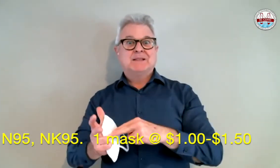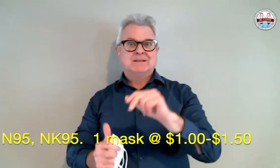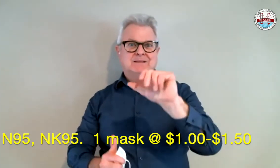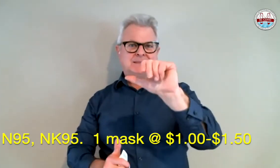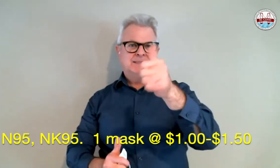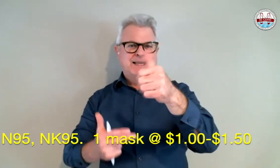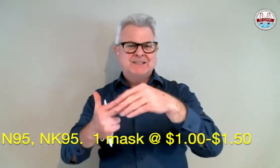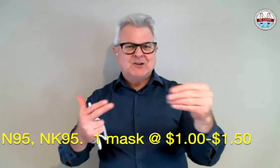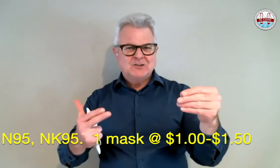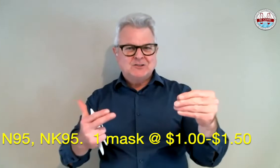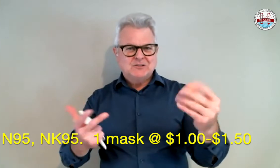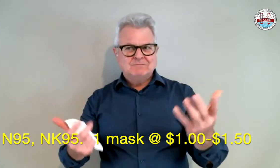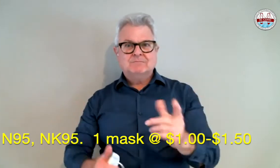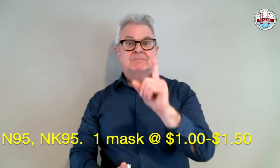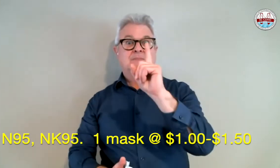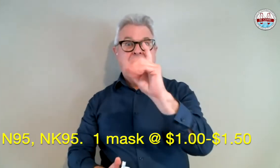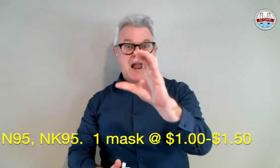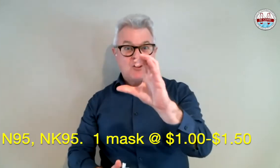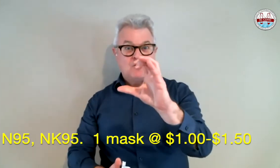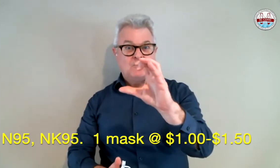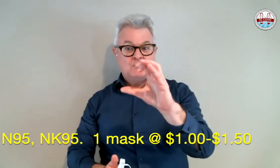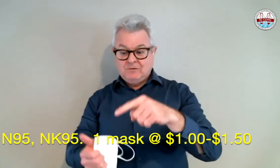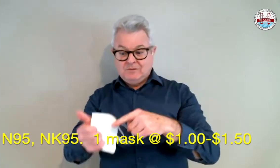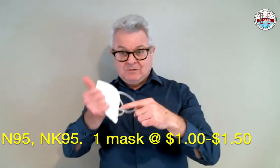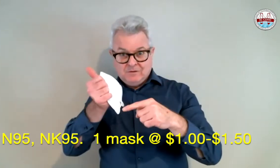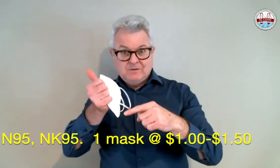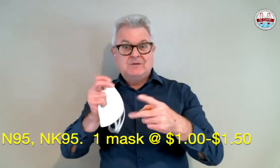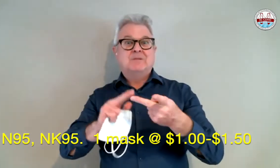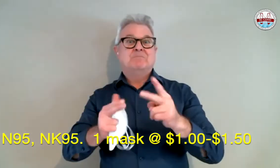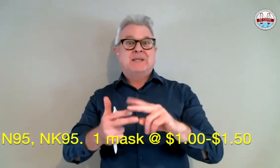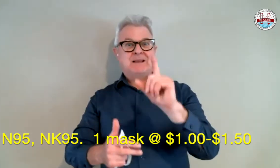So if you buy 10 of them, you're looking at $10, 100 at the cost of